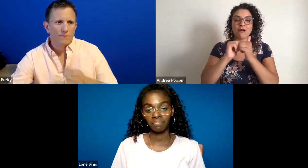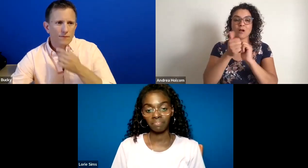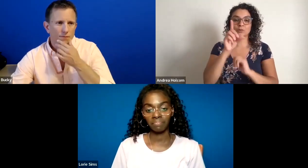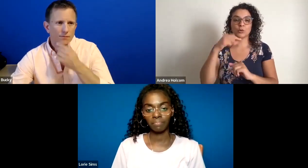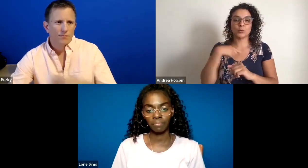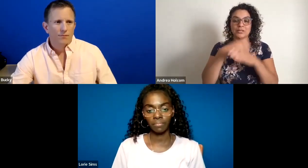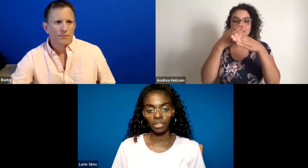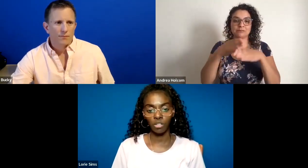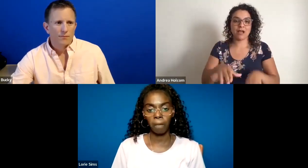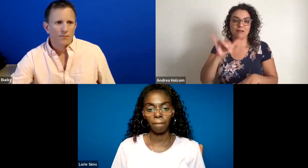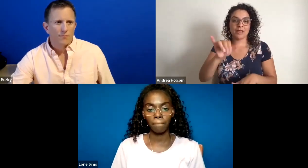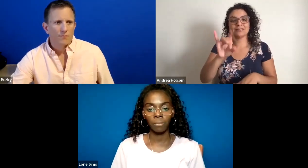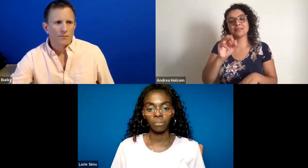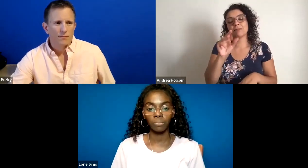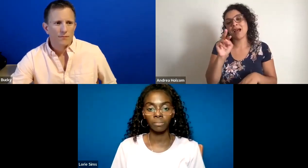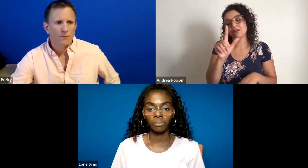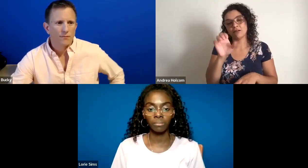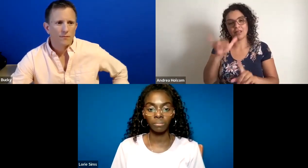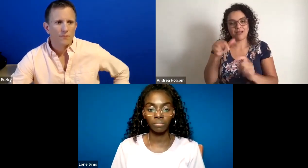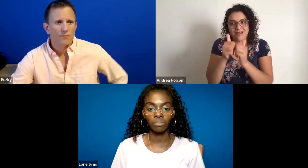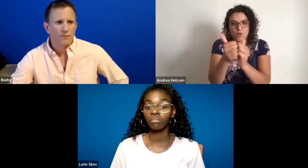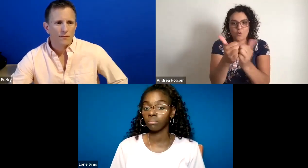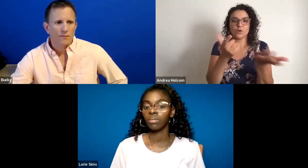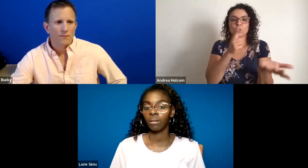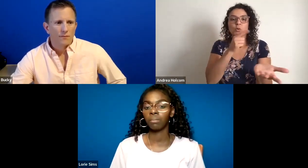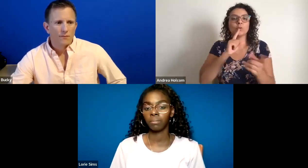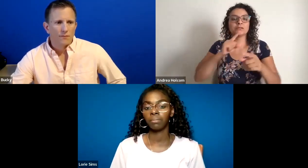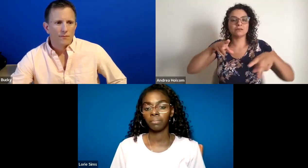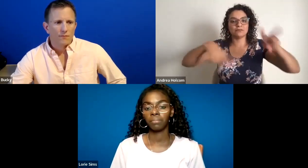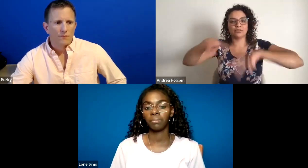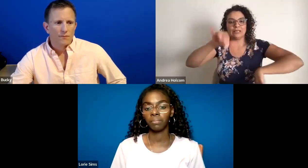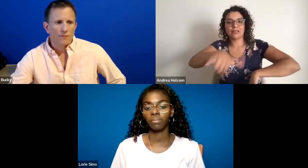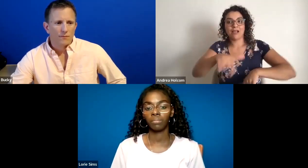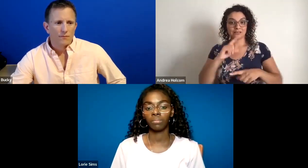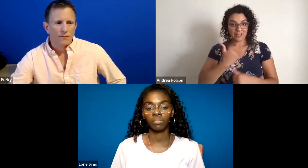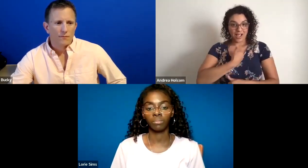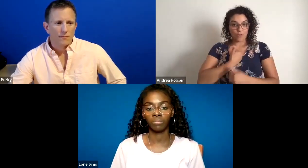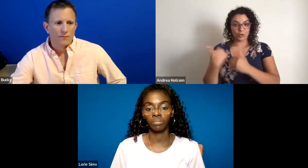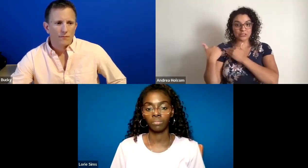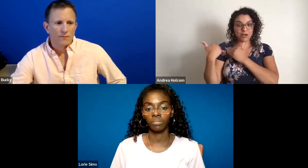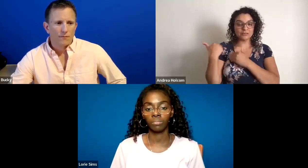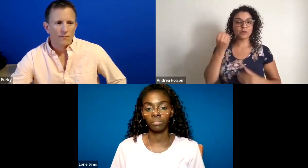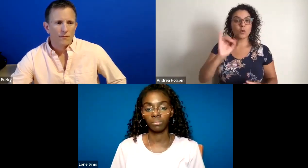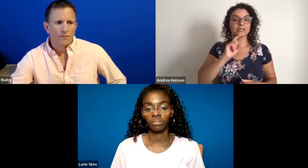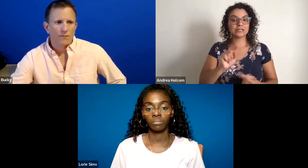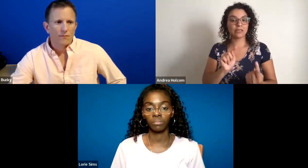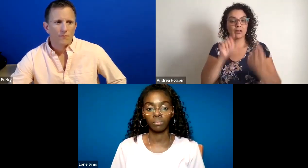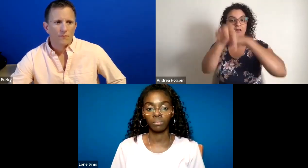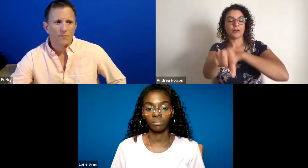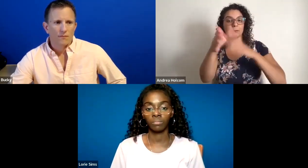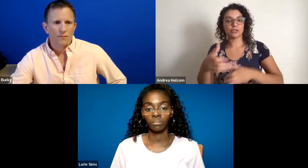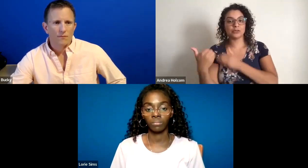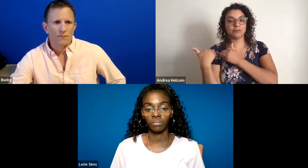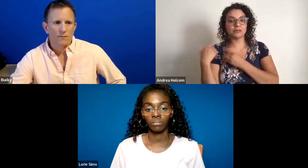too. So it comes back to, how do we dismantle that? Who is overseeing that? Is that